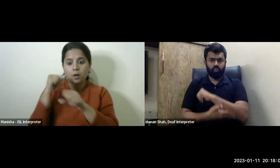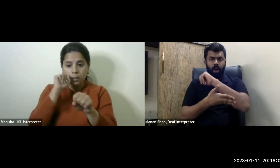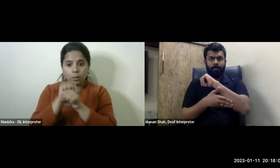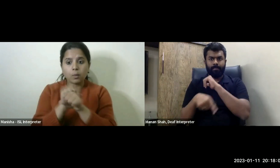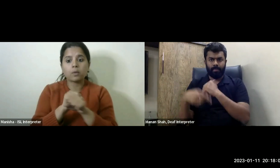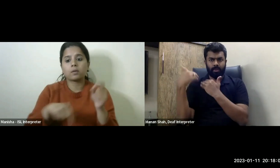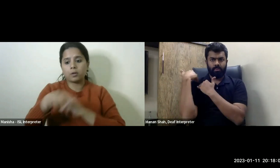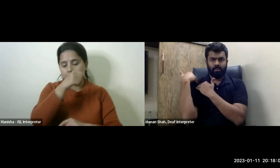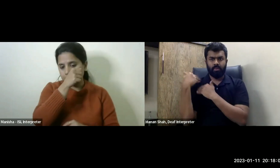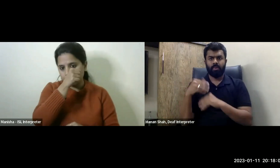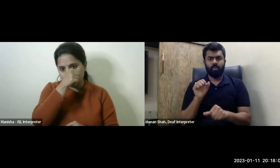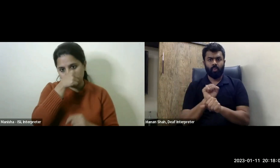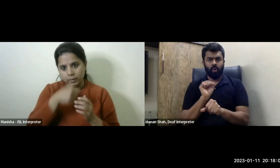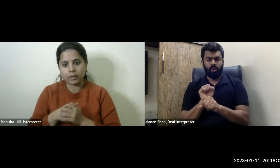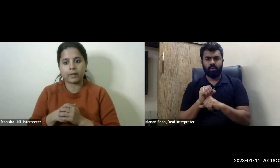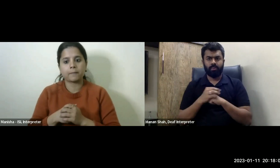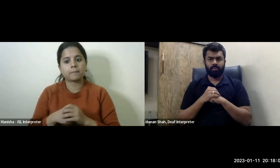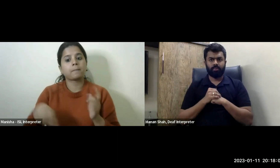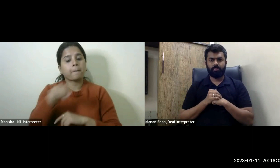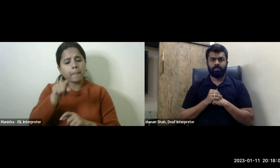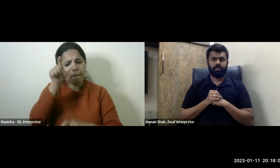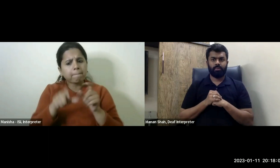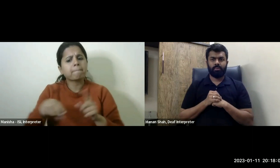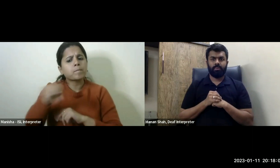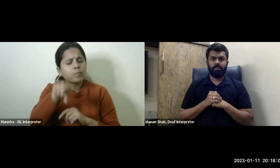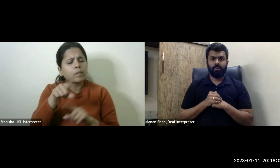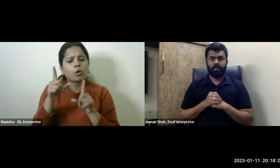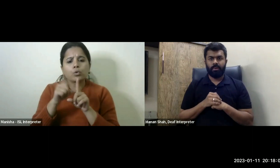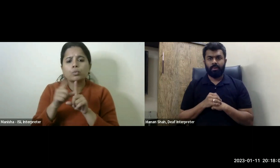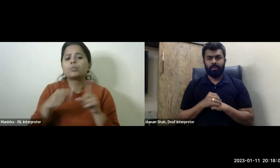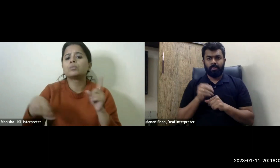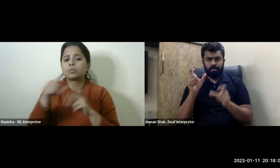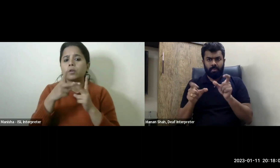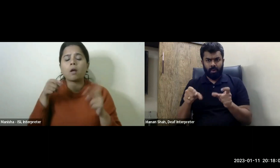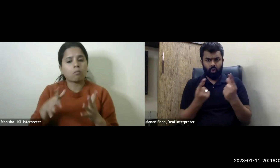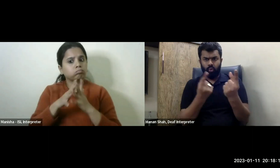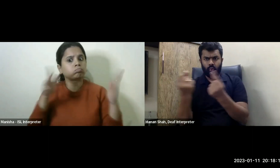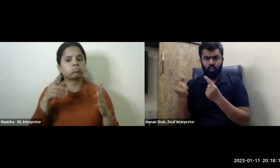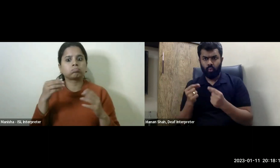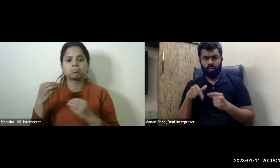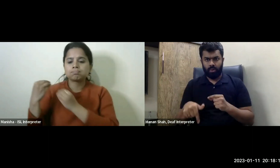empowerment, whole advocacy work, and they play a very, very vital role.